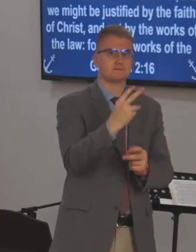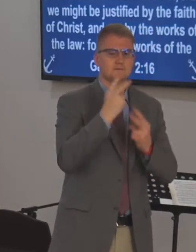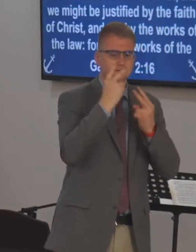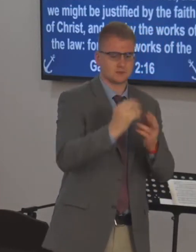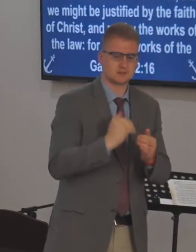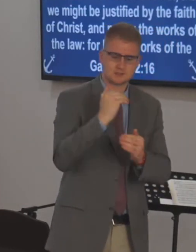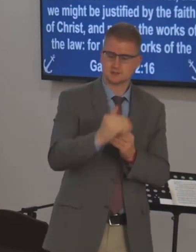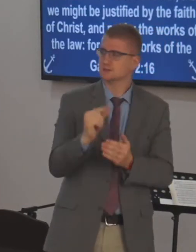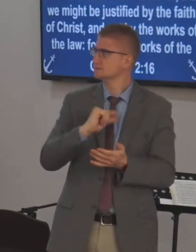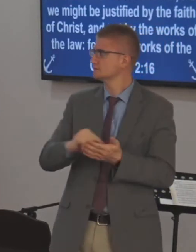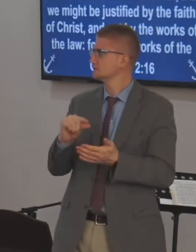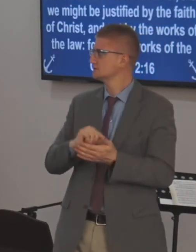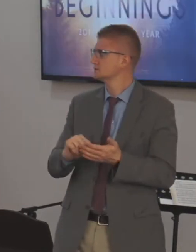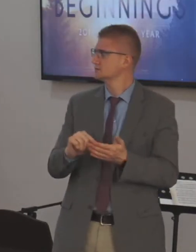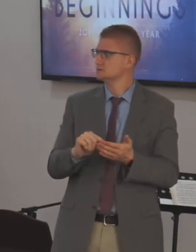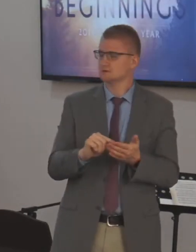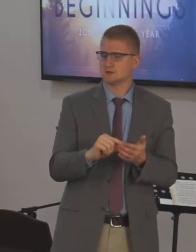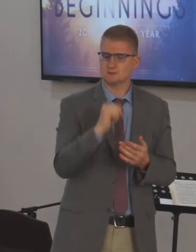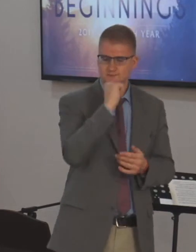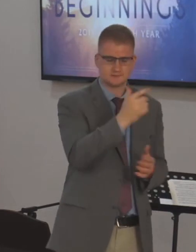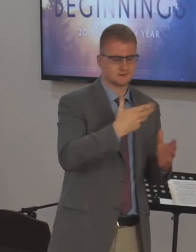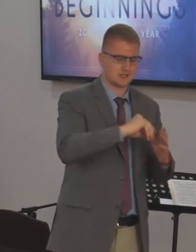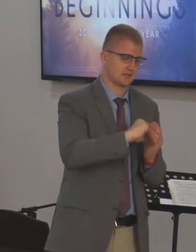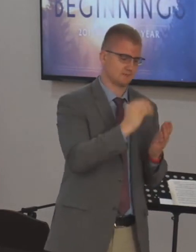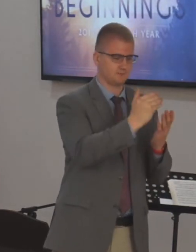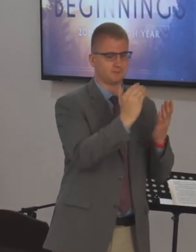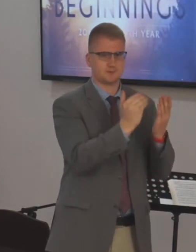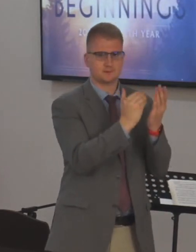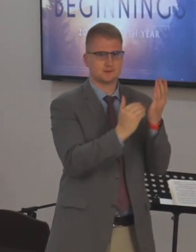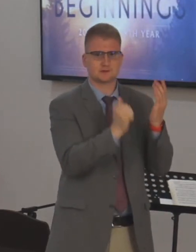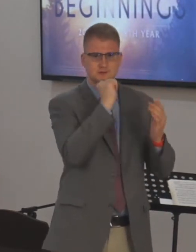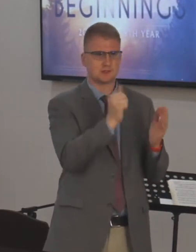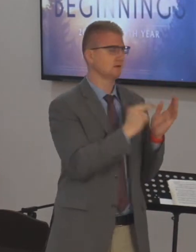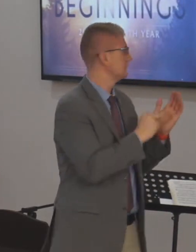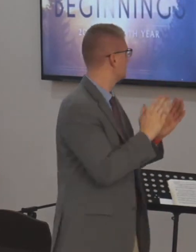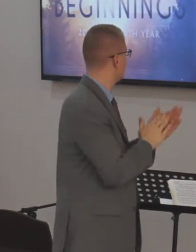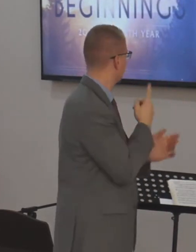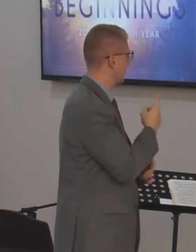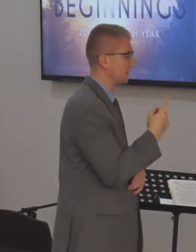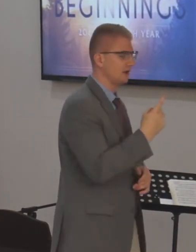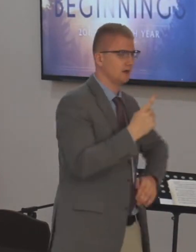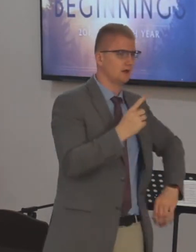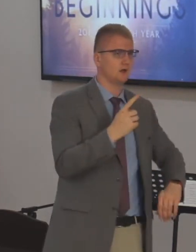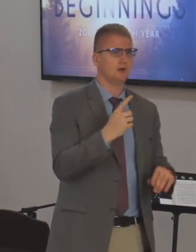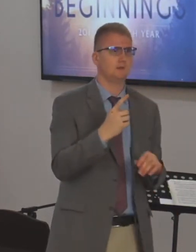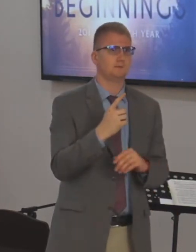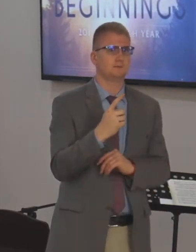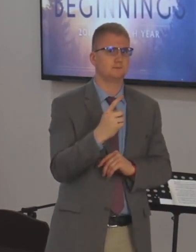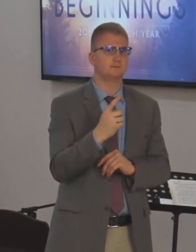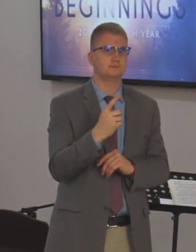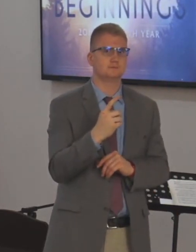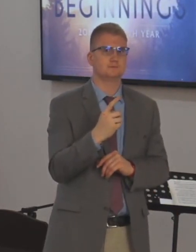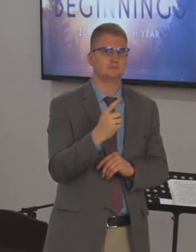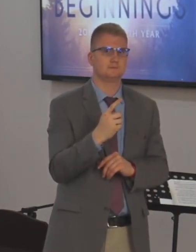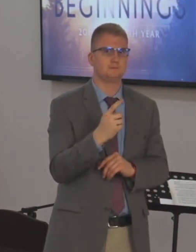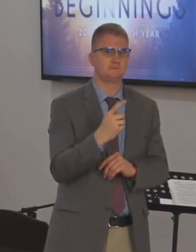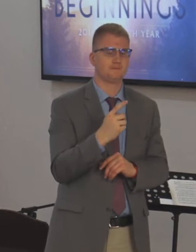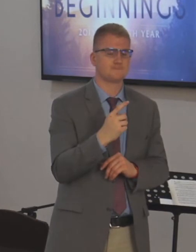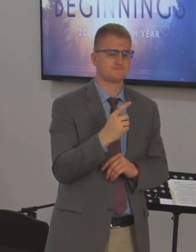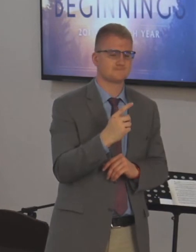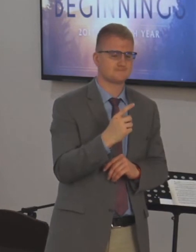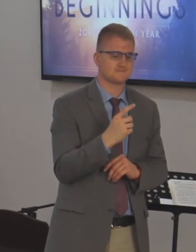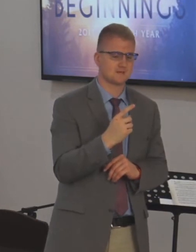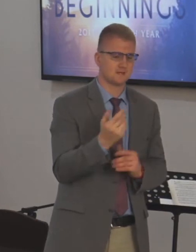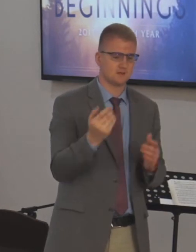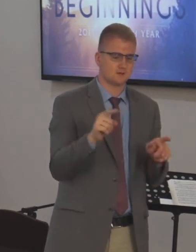verse, it's not in the outline that's probably on the board there, but if they get it on the board, but it